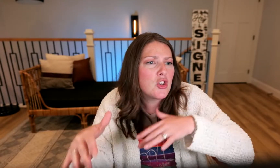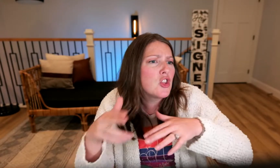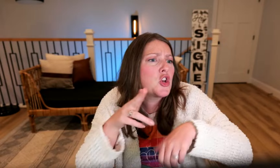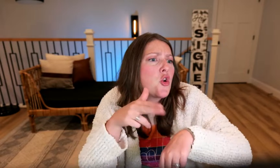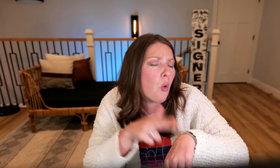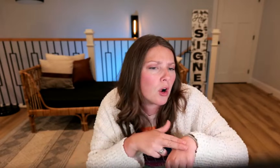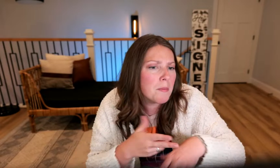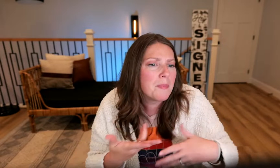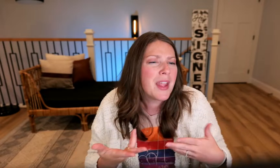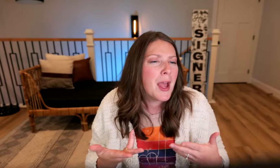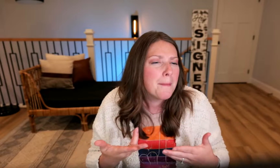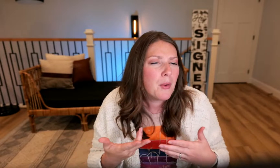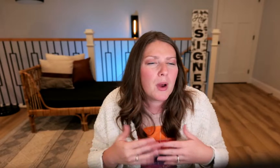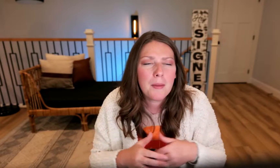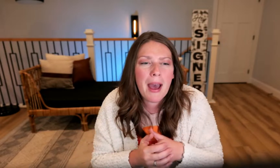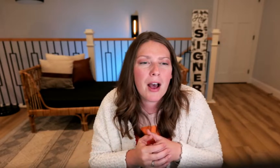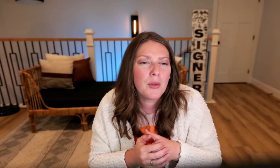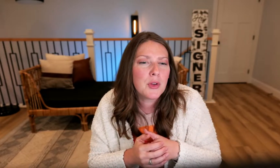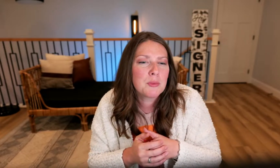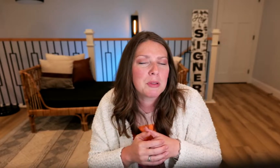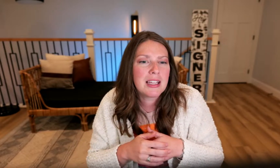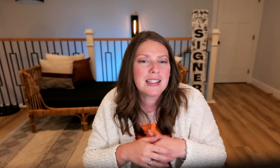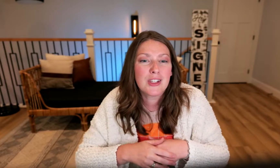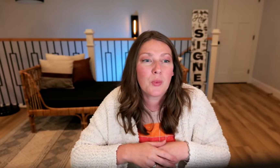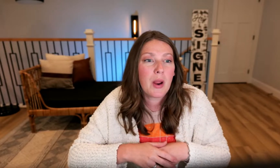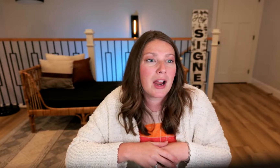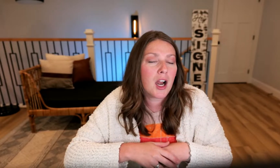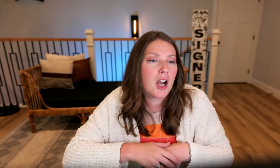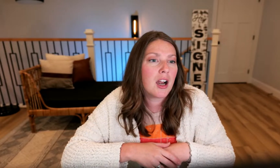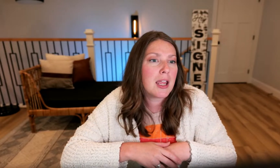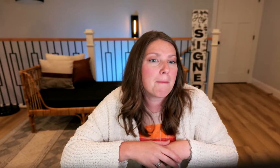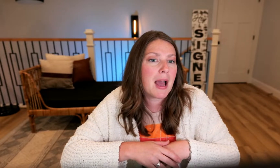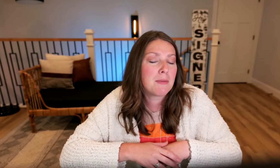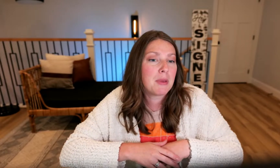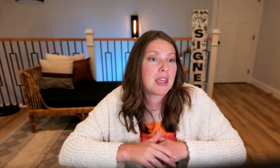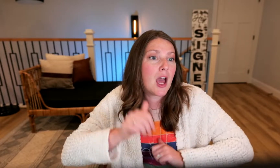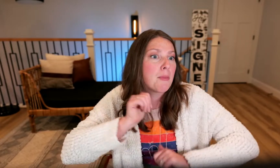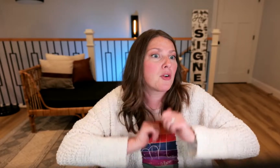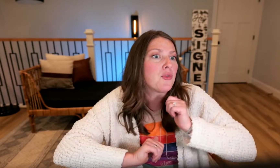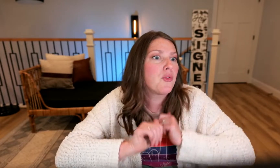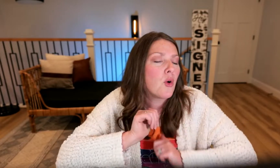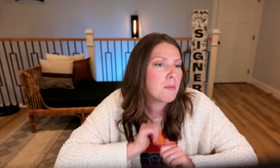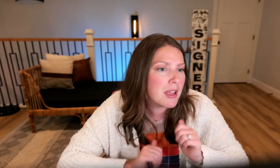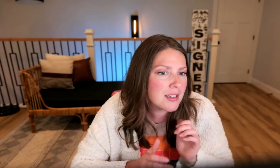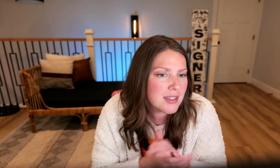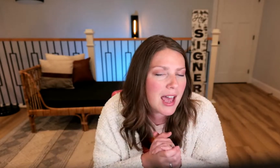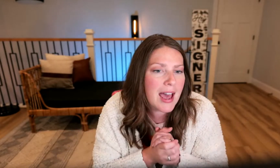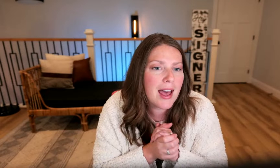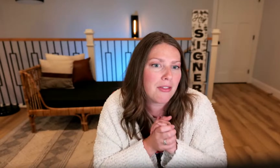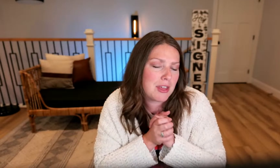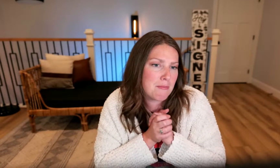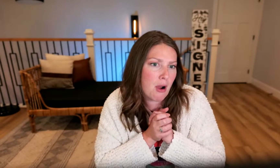the norm. But what about those places where it might be a performance at a theme